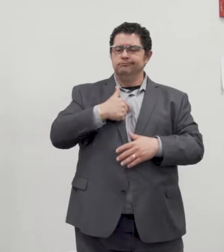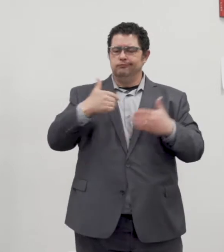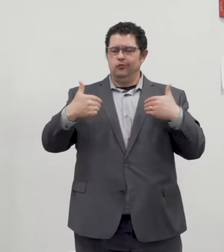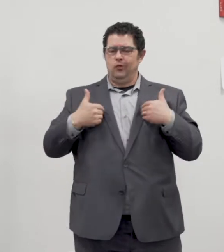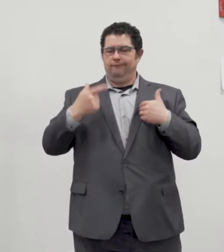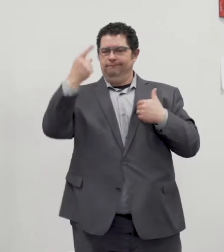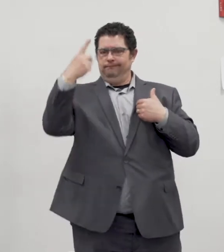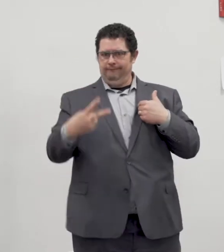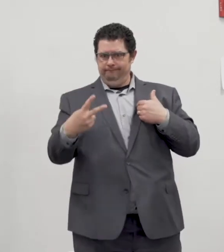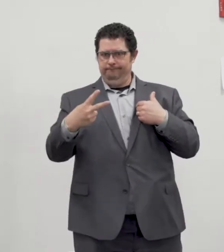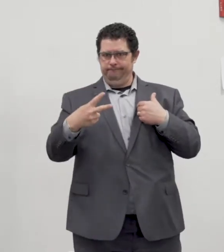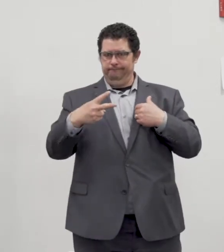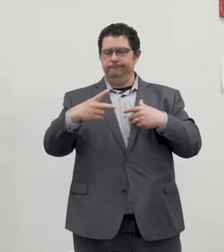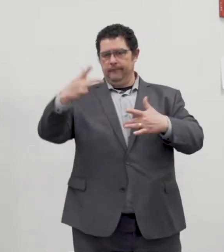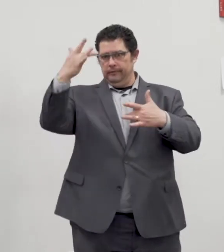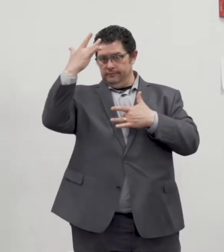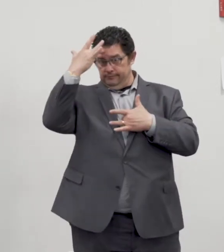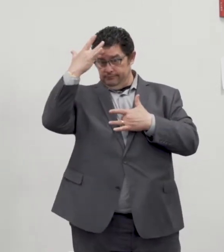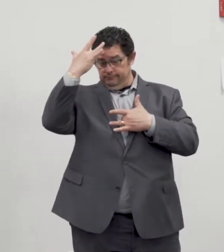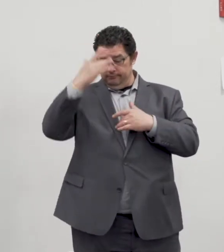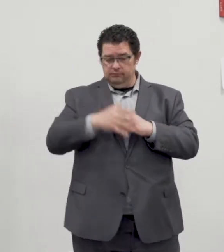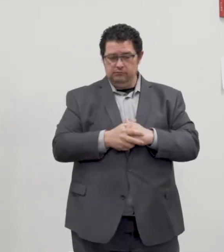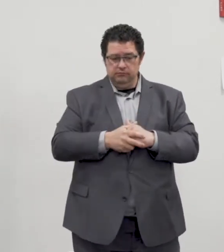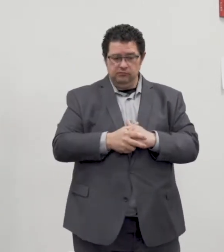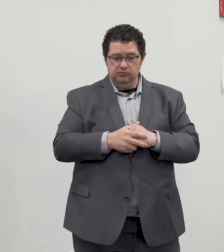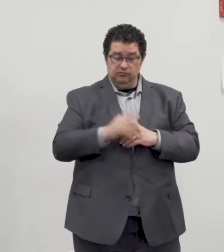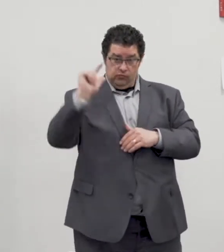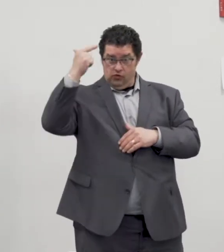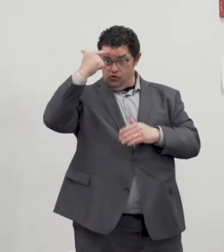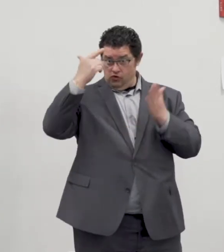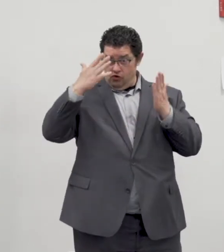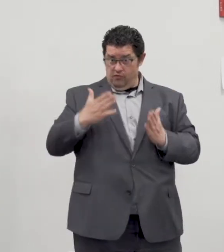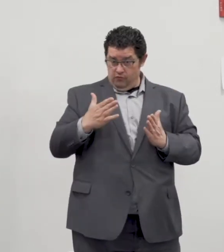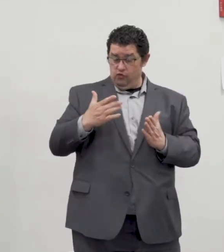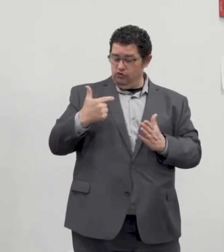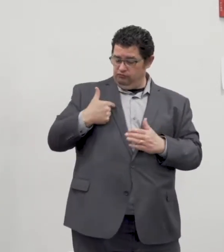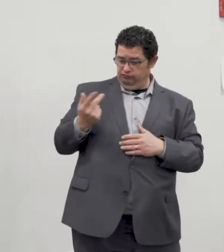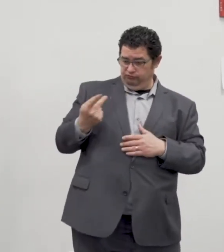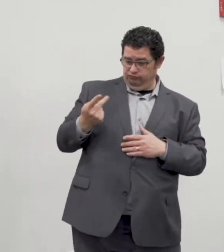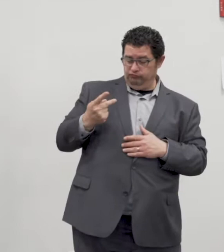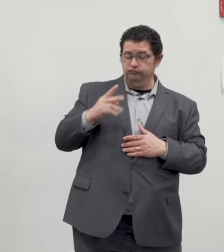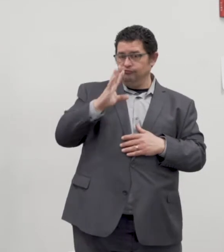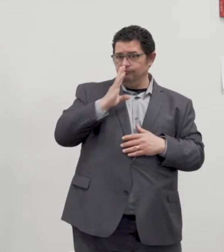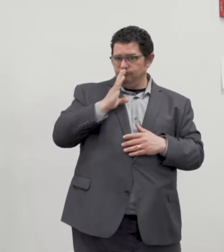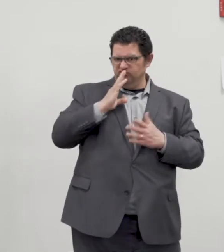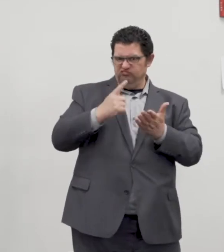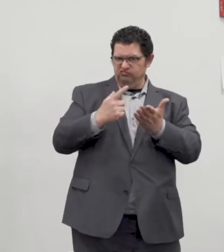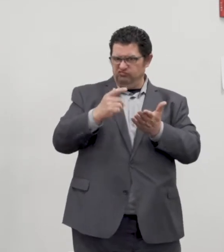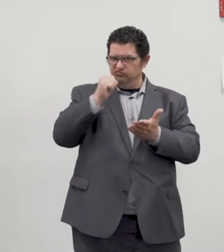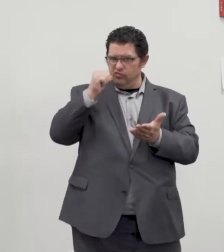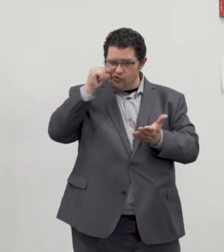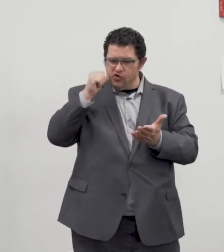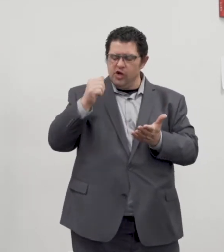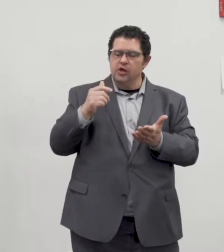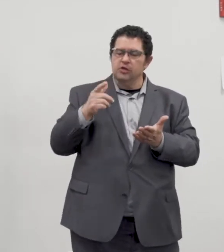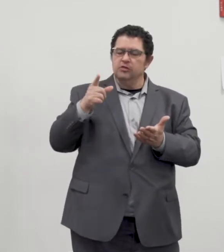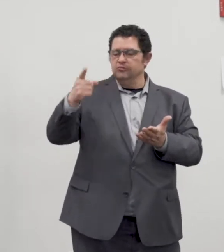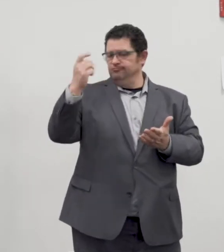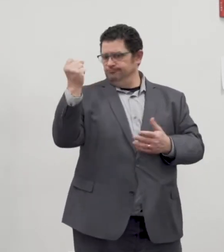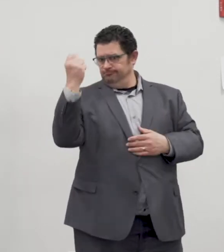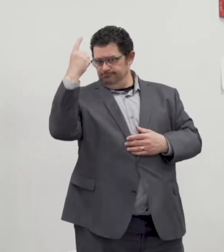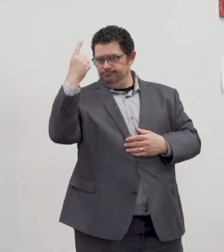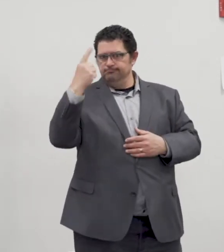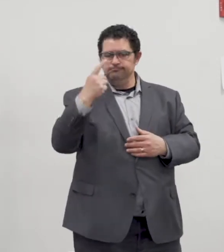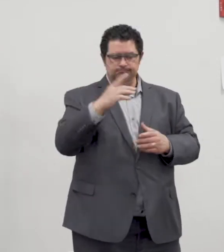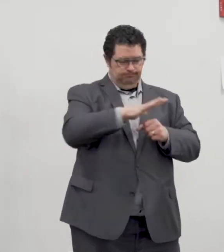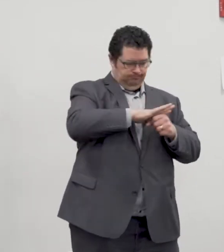governor about this as recently as yesterday, and he understands that local decisions are important, and it's important that the St.